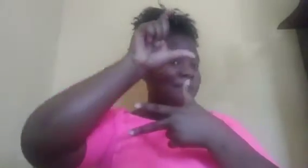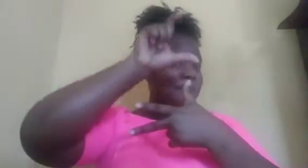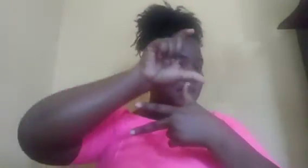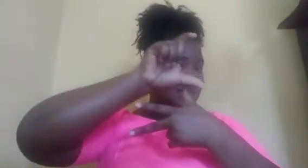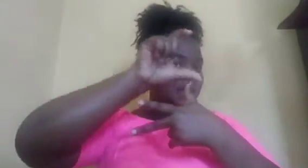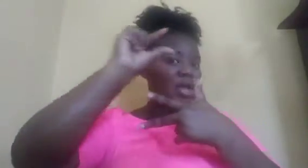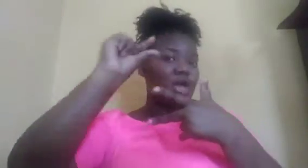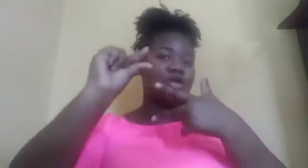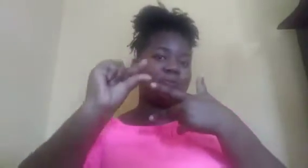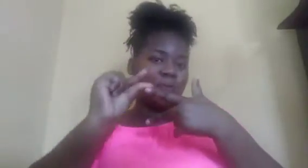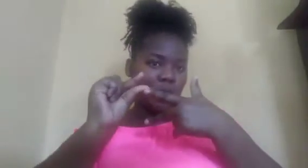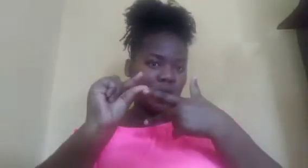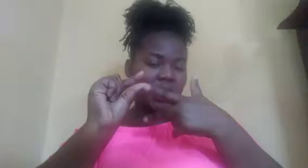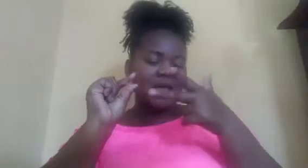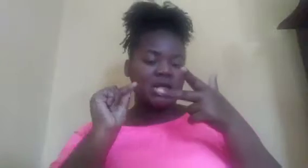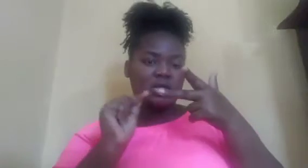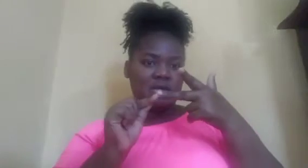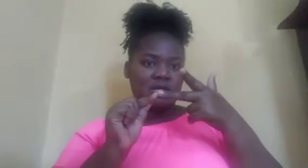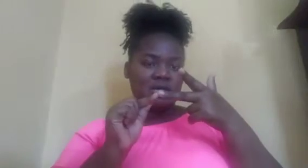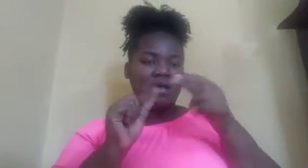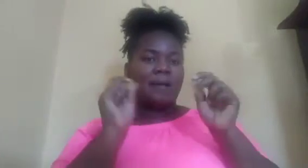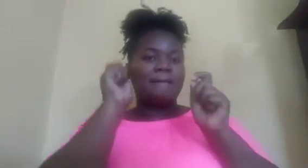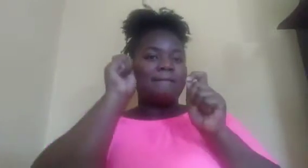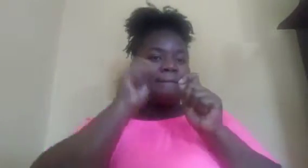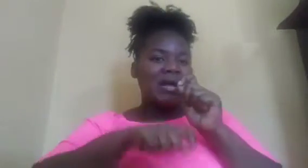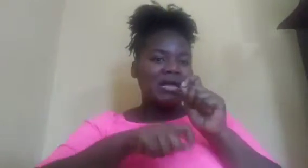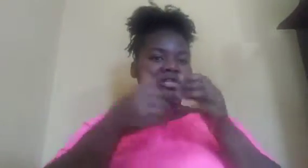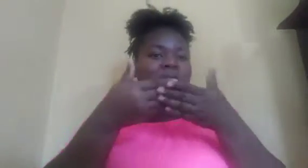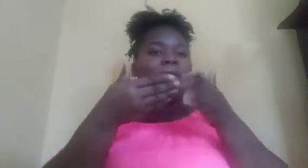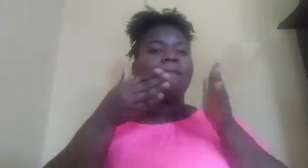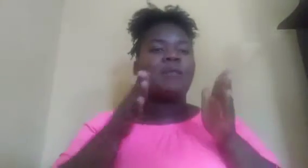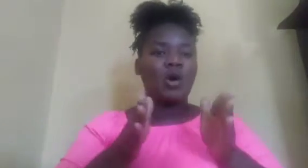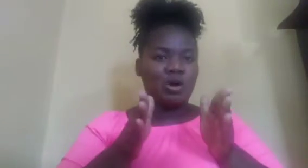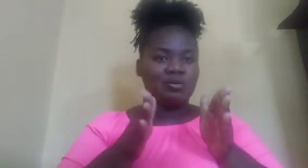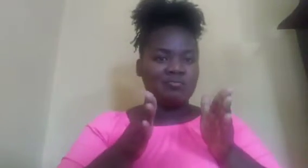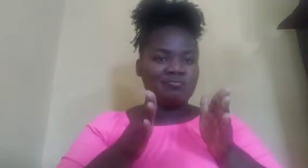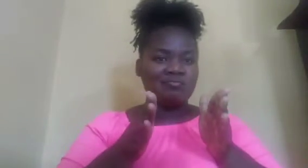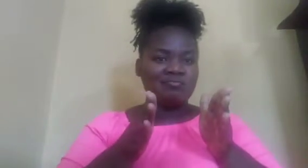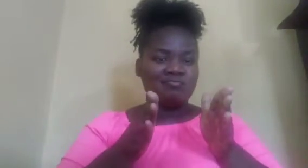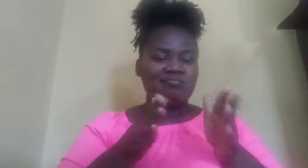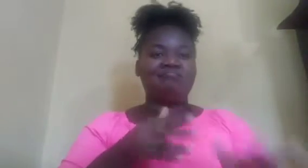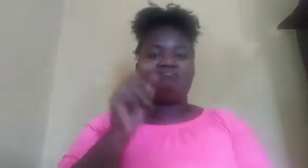So I have two books, a big one and a small one, and a matches box.